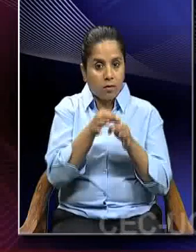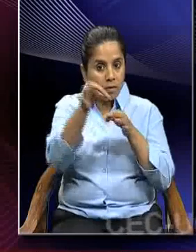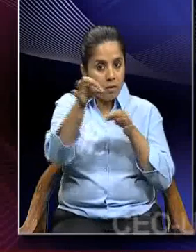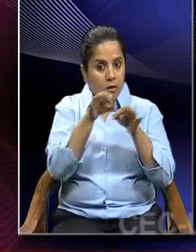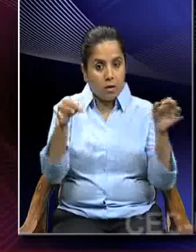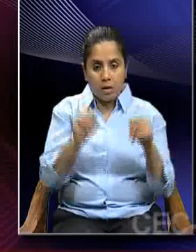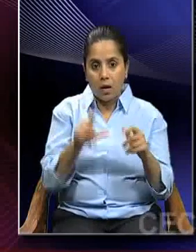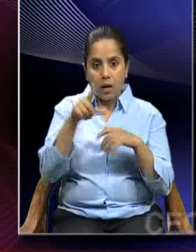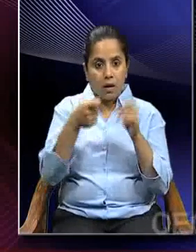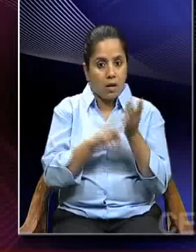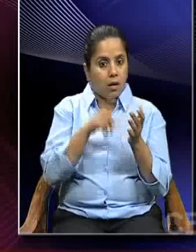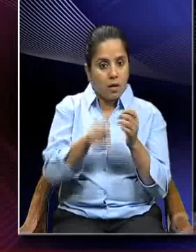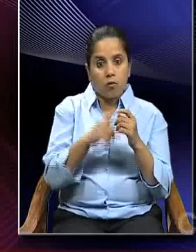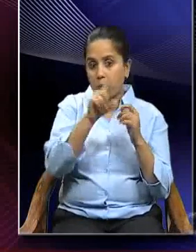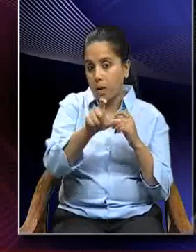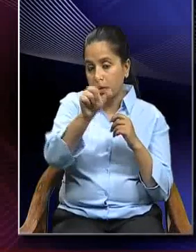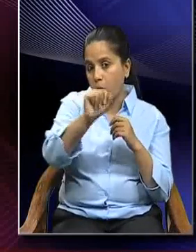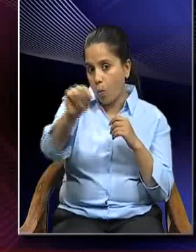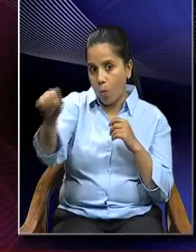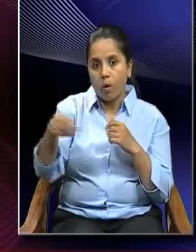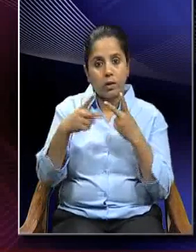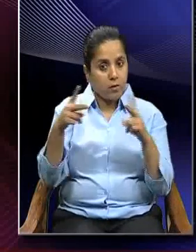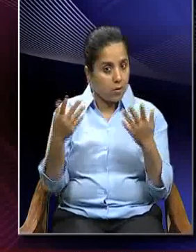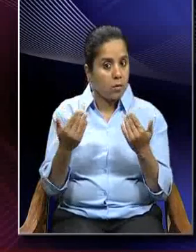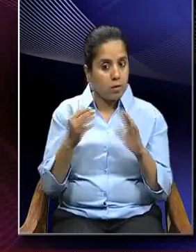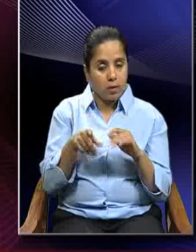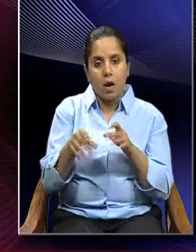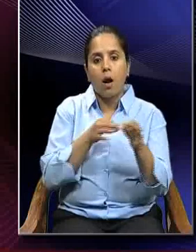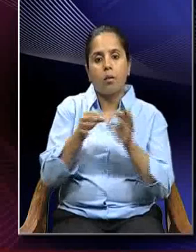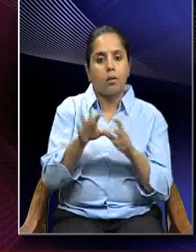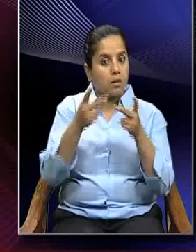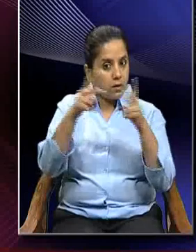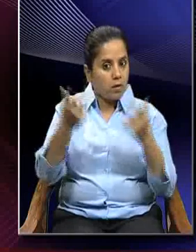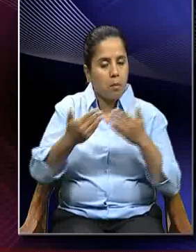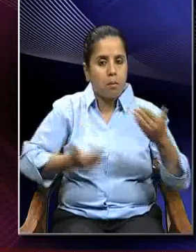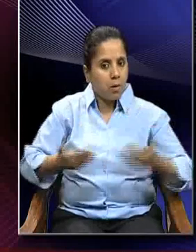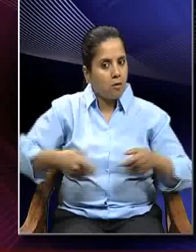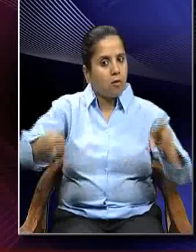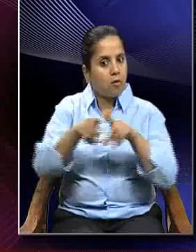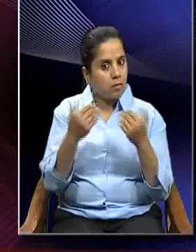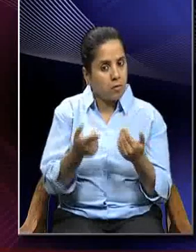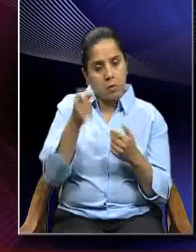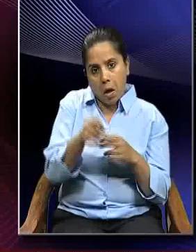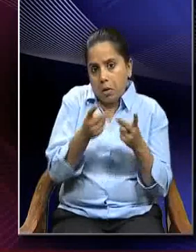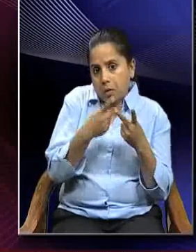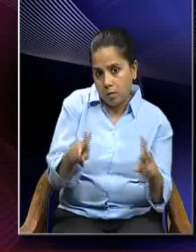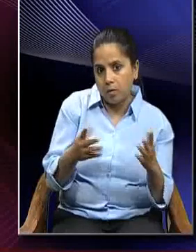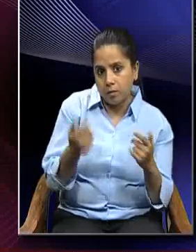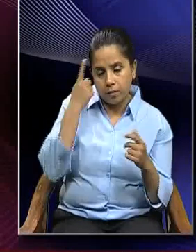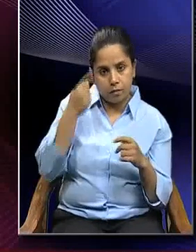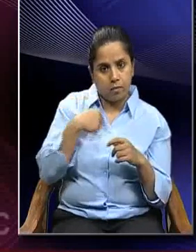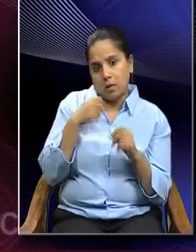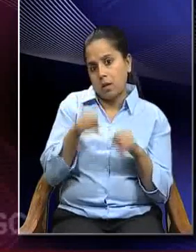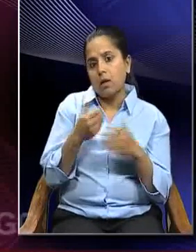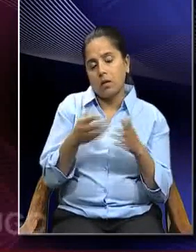could differ from person to person, and this explains the differences in behavior. It can be different. For me, it can be